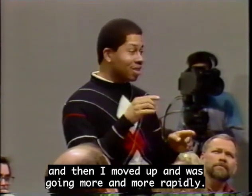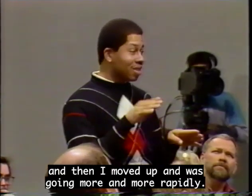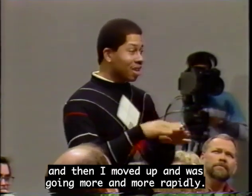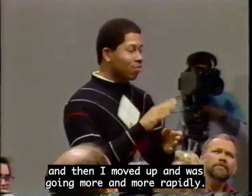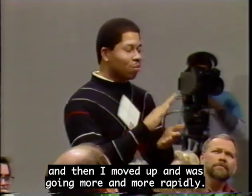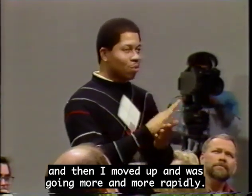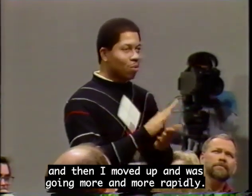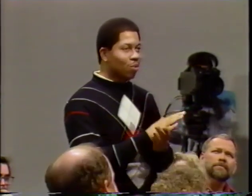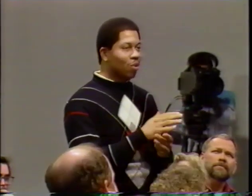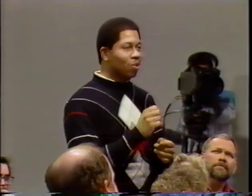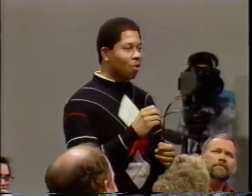rapidly.